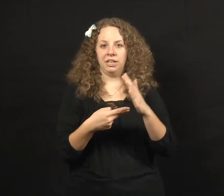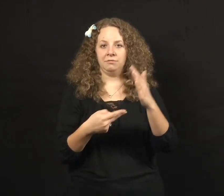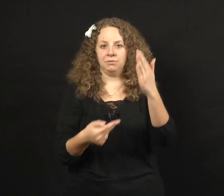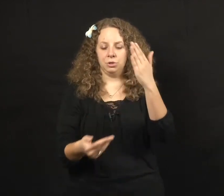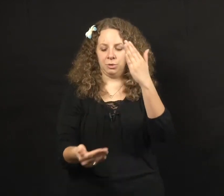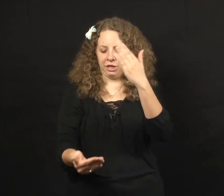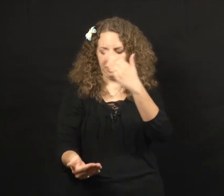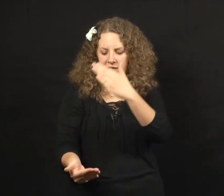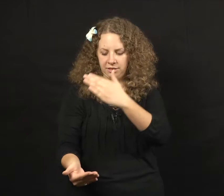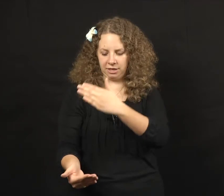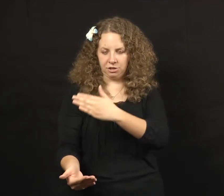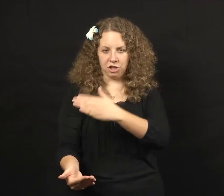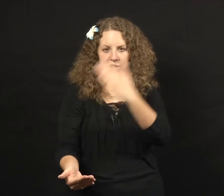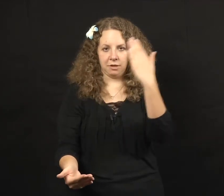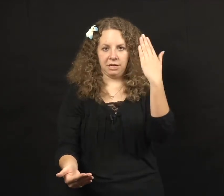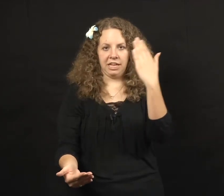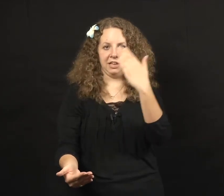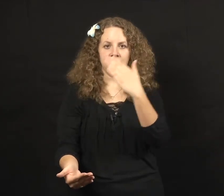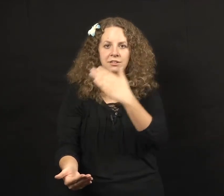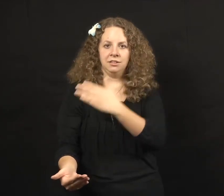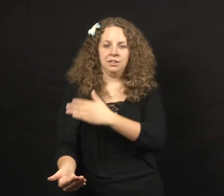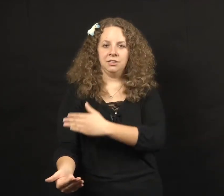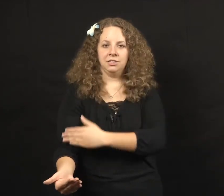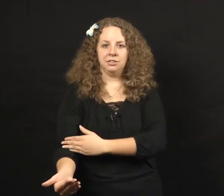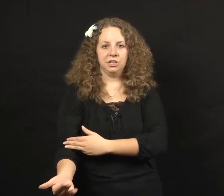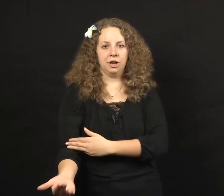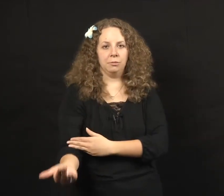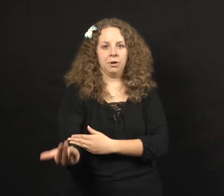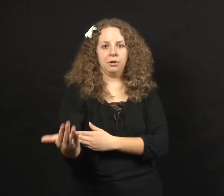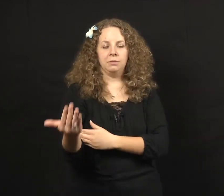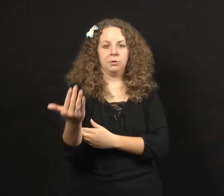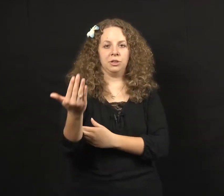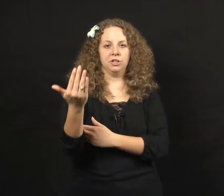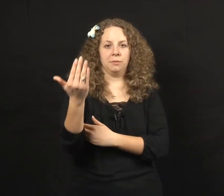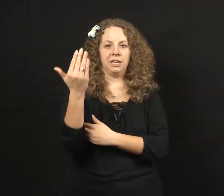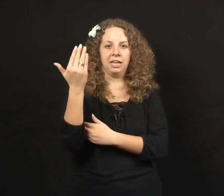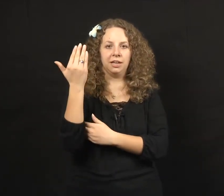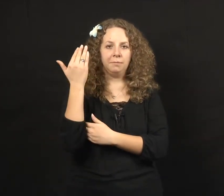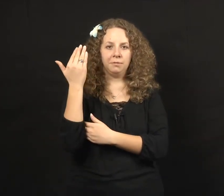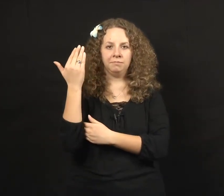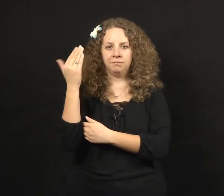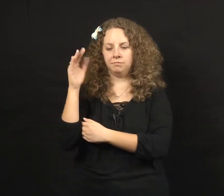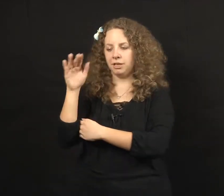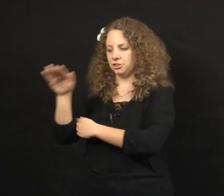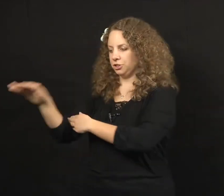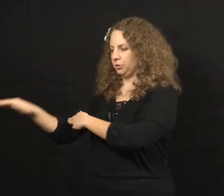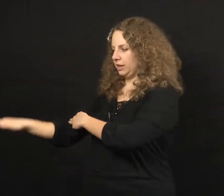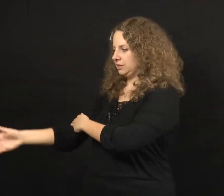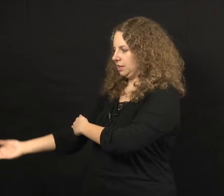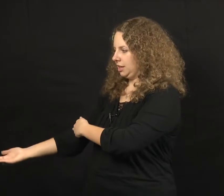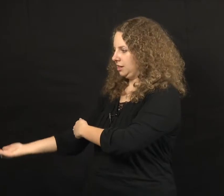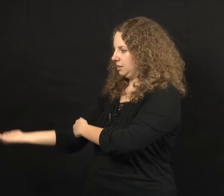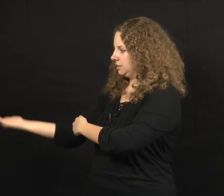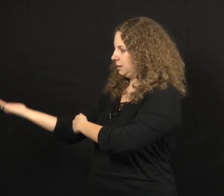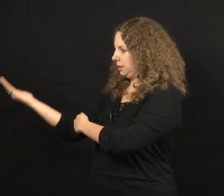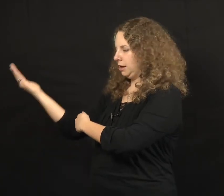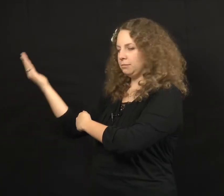morning, so putting your hand down, your non-dominant hand, down to your elbow and pulling your dominant hand up. Imagine the horizon line and it's coming up.